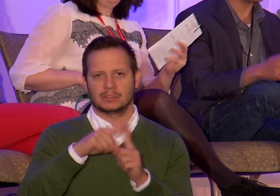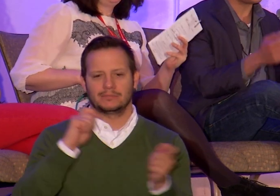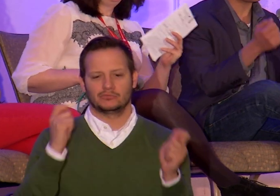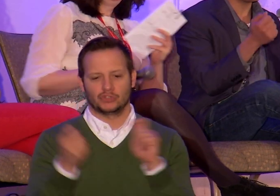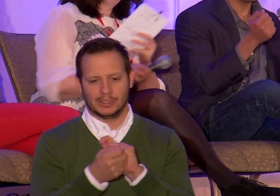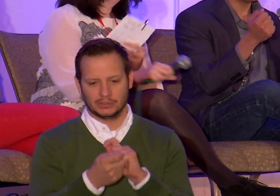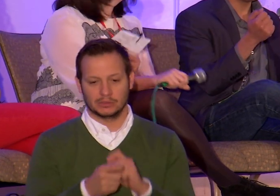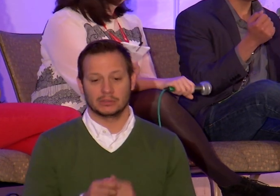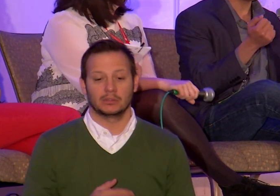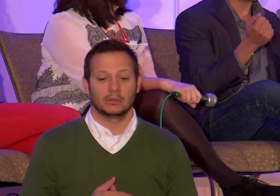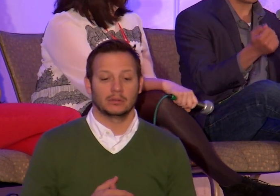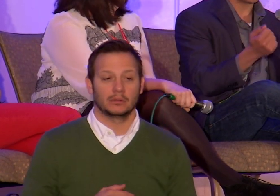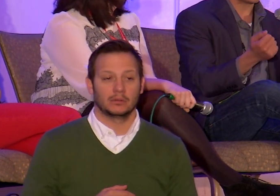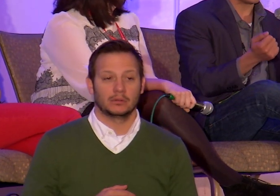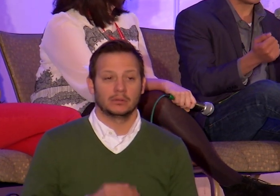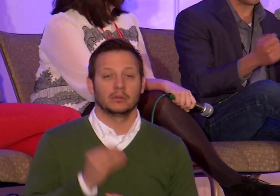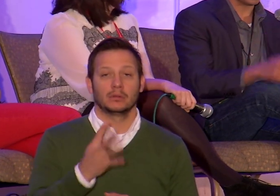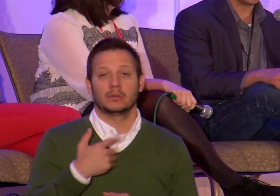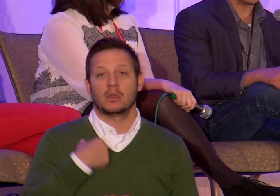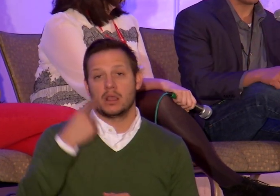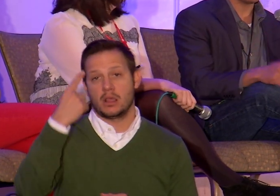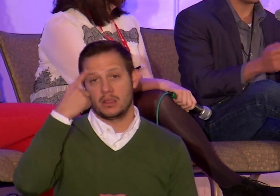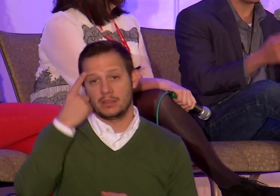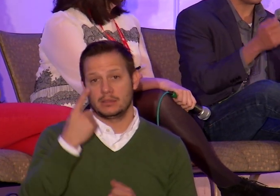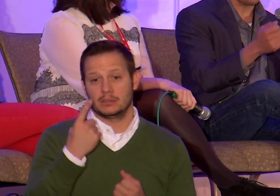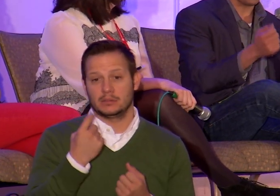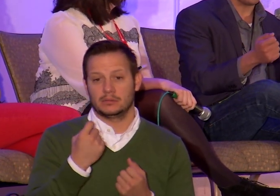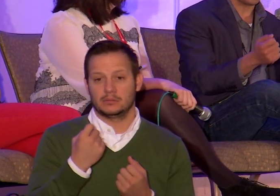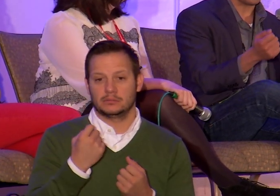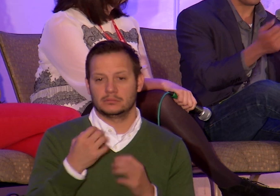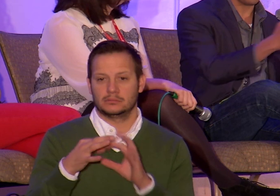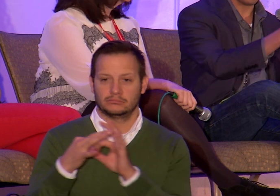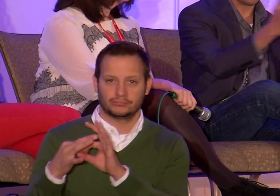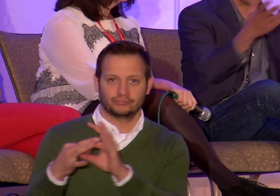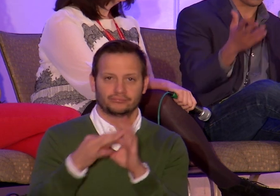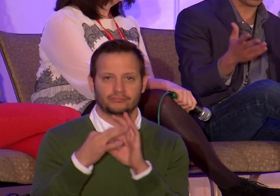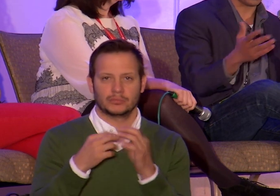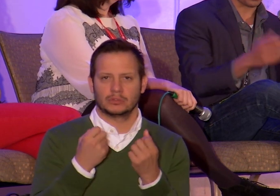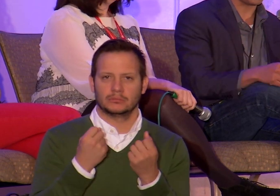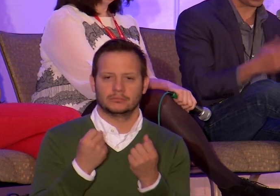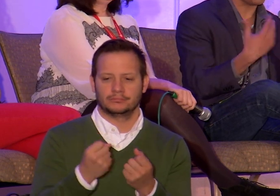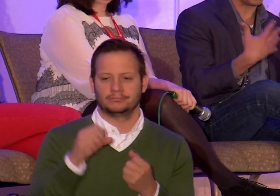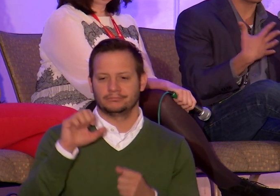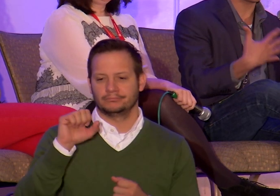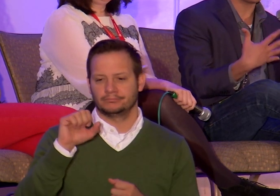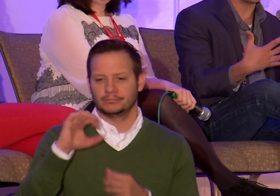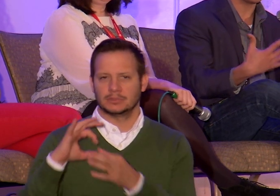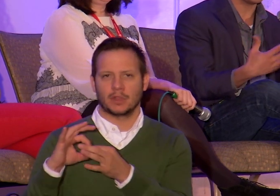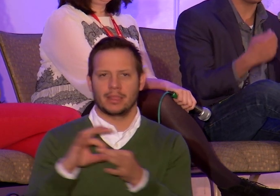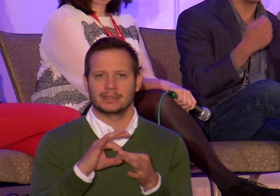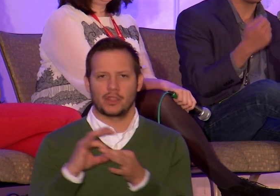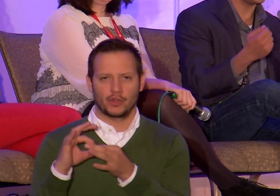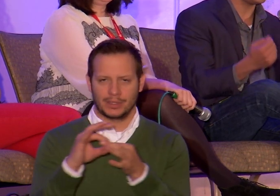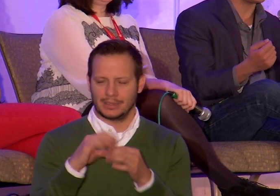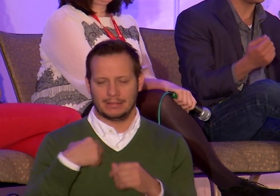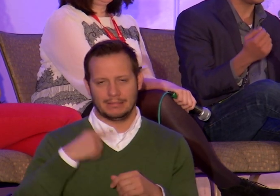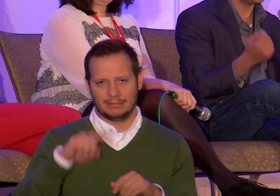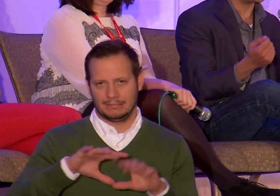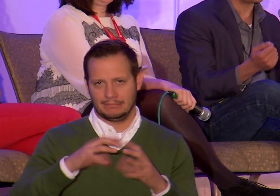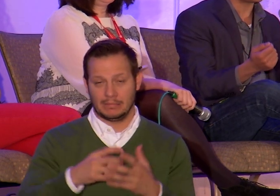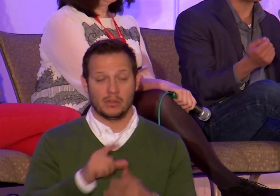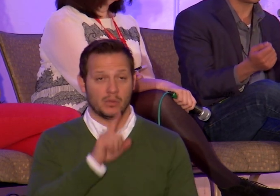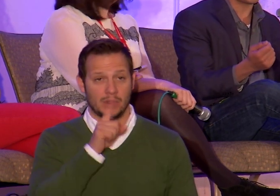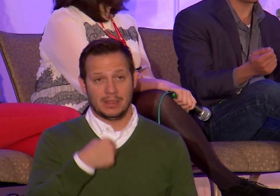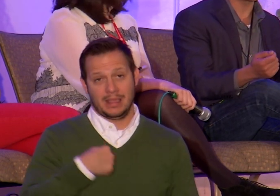do think that solidarity is something needed all over. I was one of these people who needed